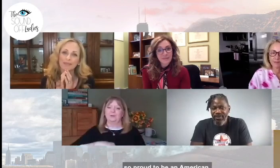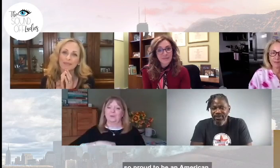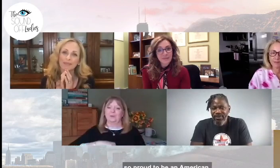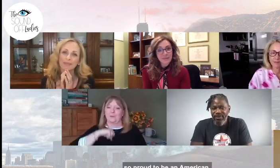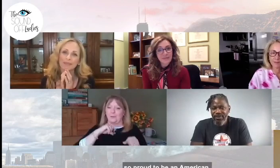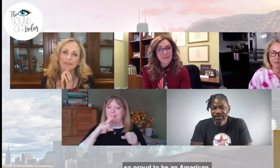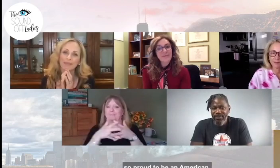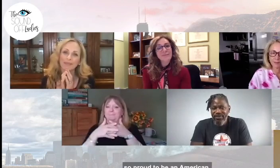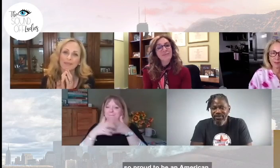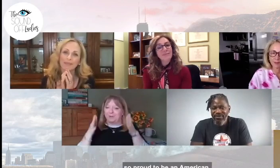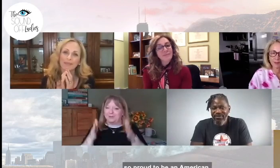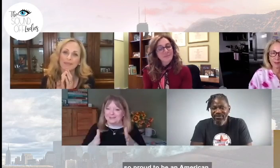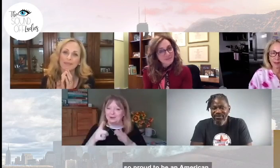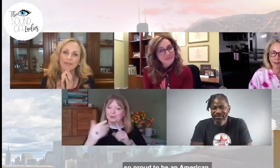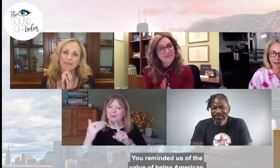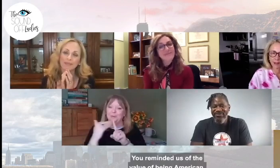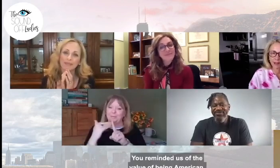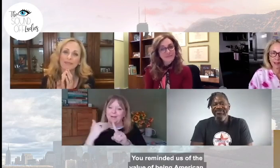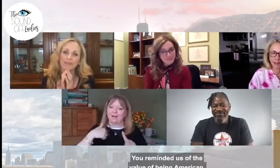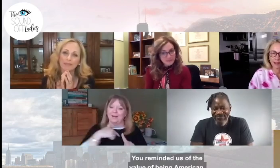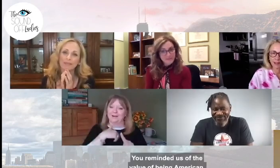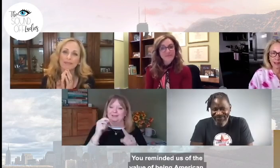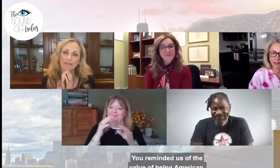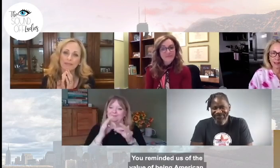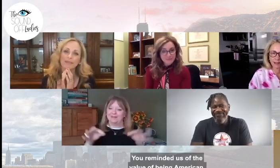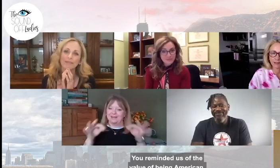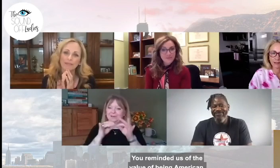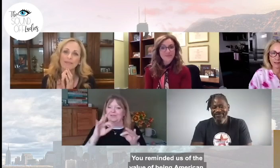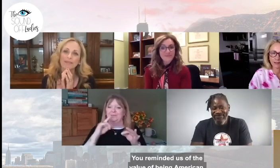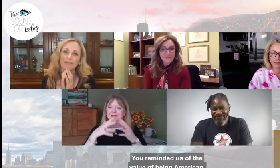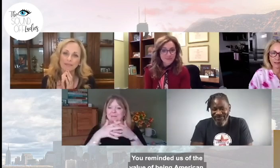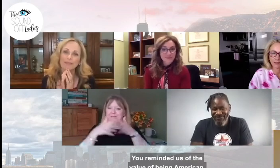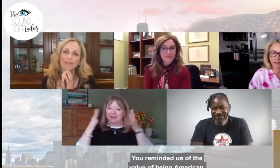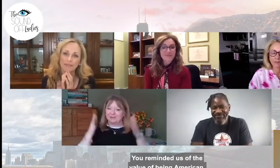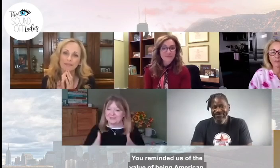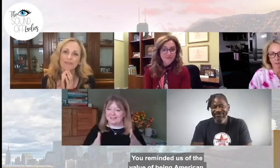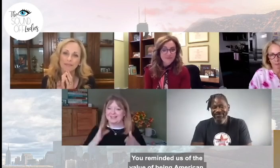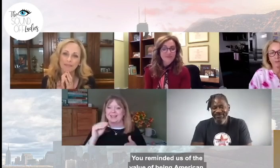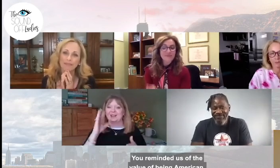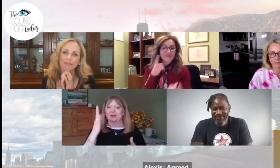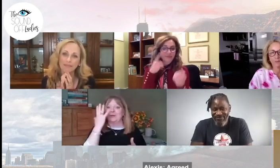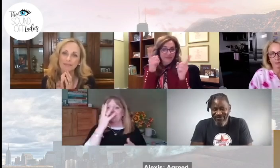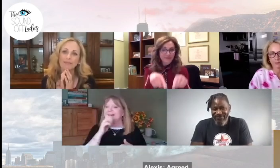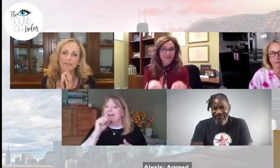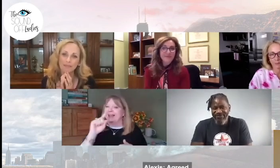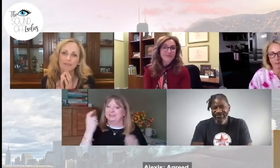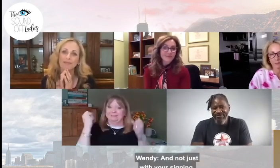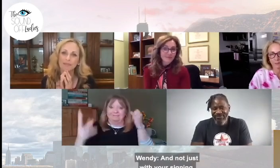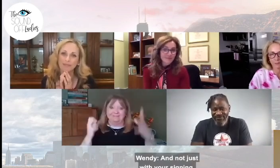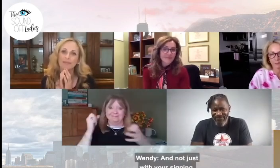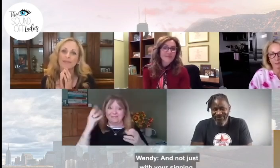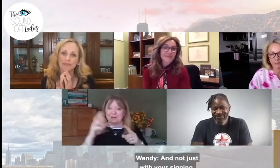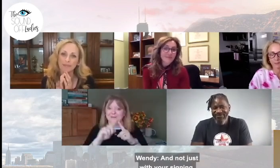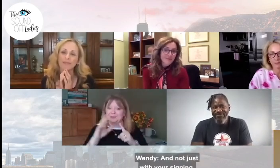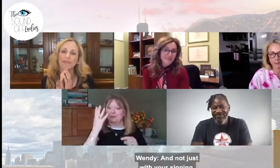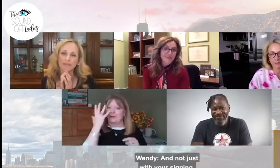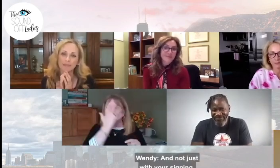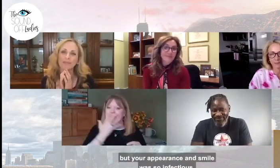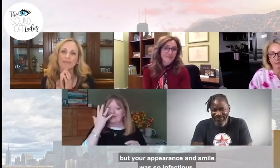made me feel so proud to be an American citizen. And it was very important that you remind us of that. Agreed, says Alexis.